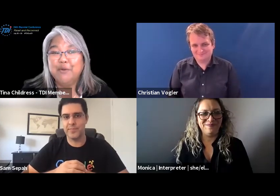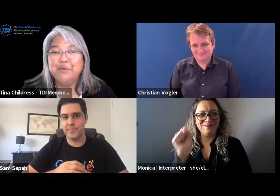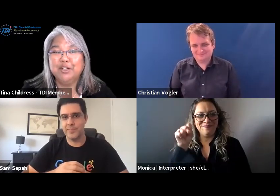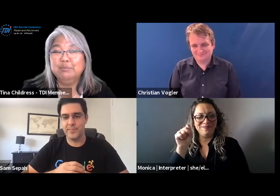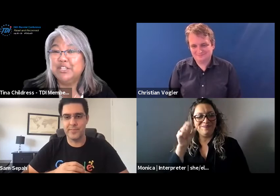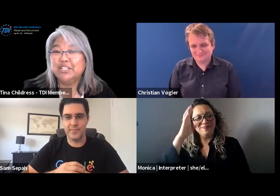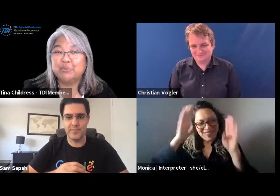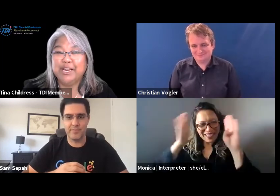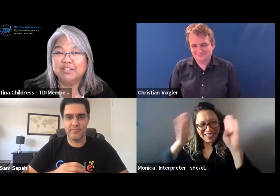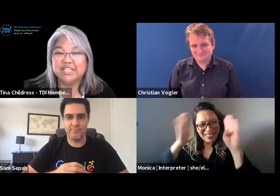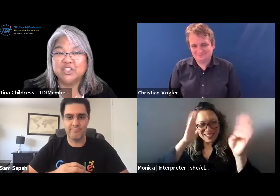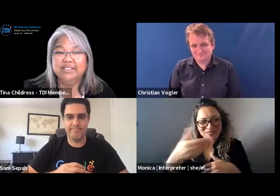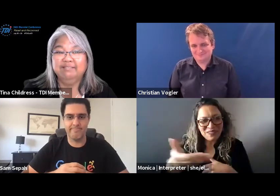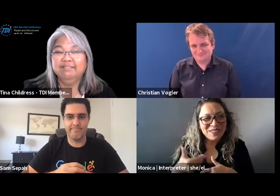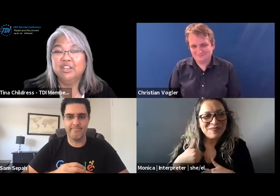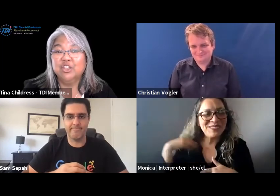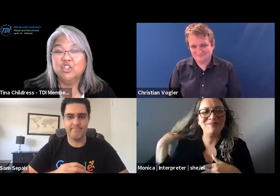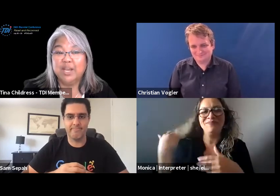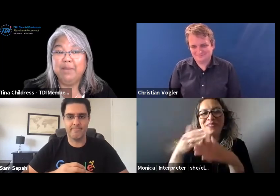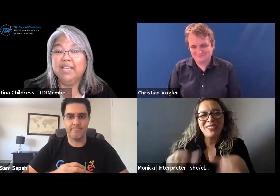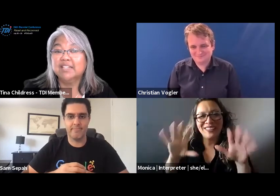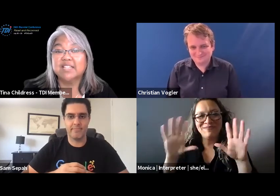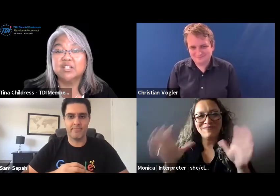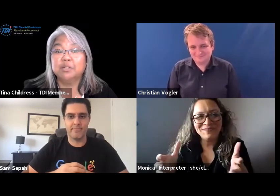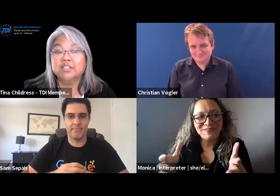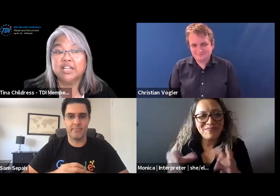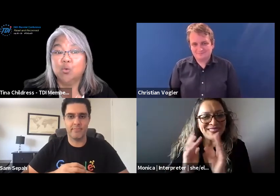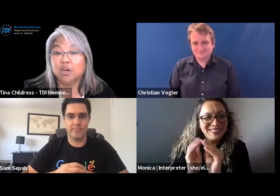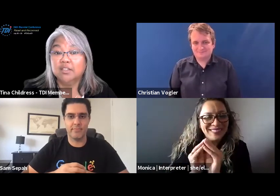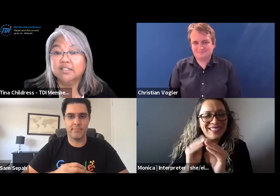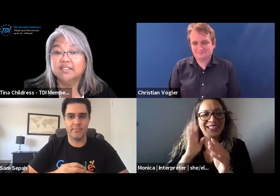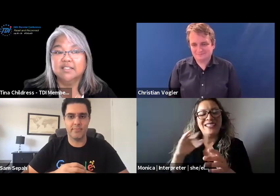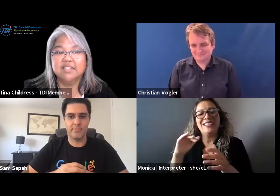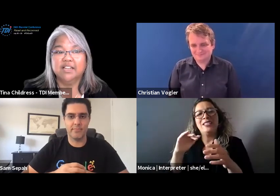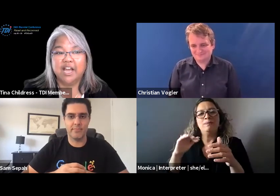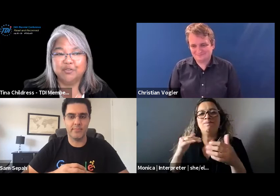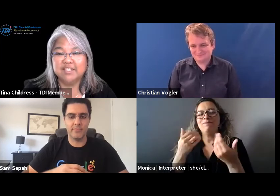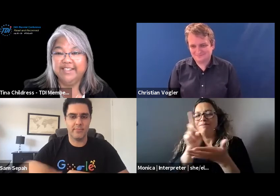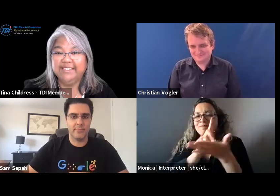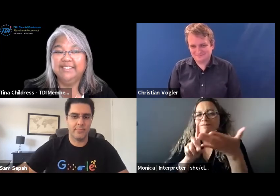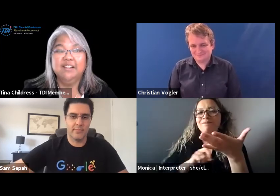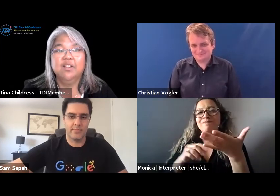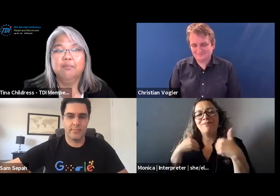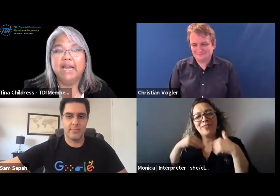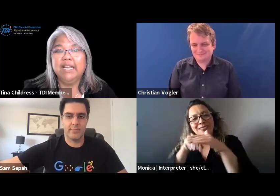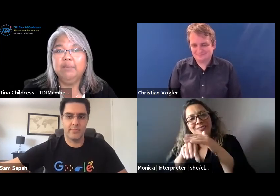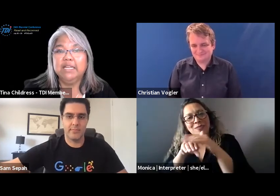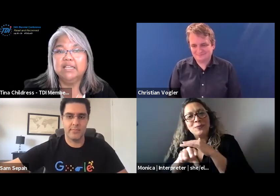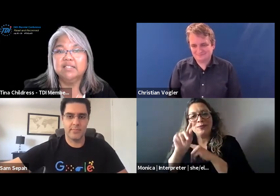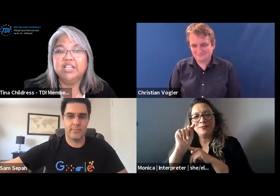Hello and welcome to this breakout session, Shaping an Accessible Teleworld, TeleConferencing. My name is